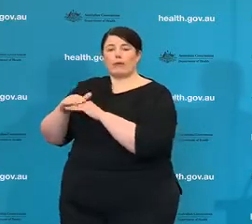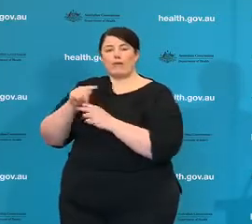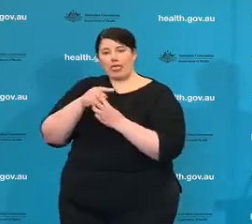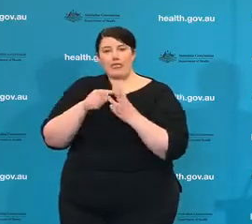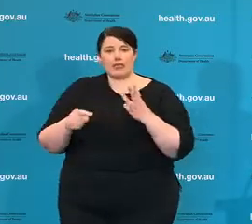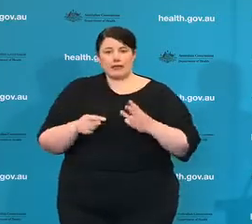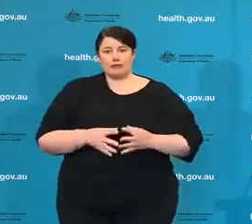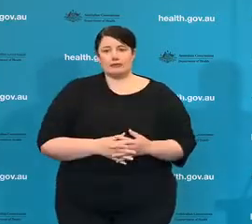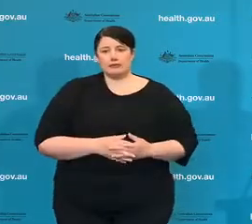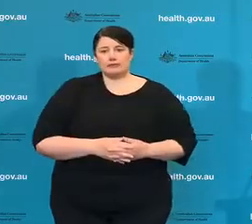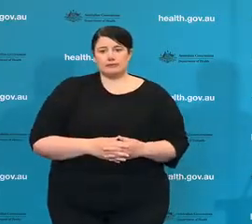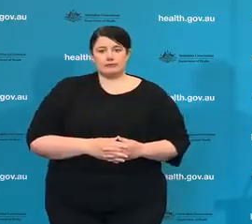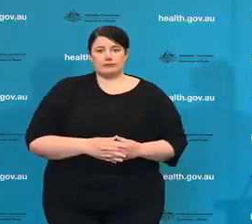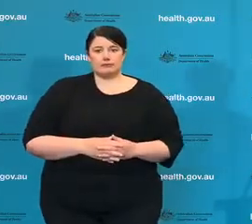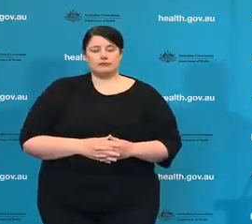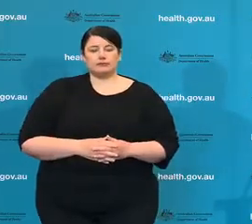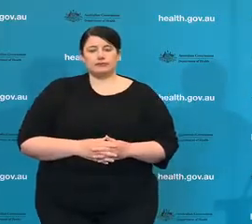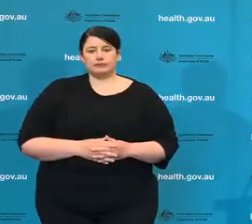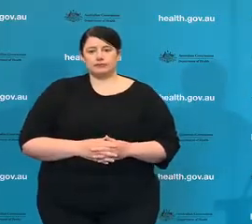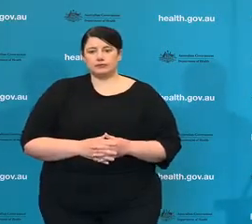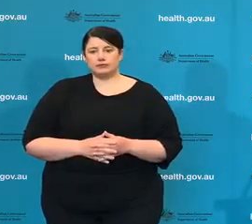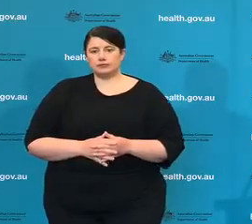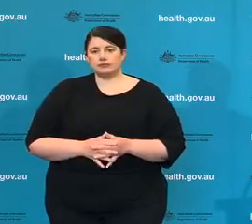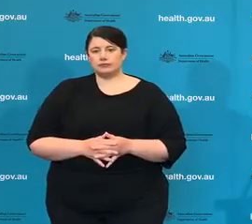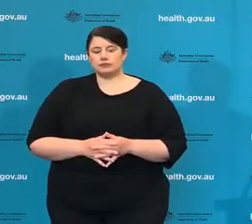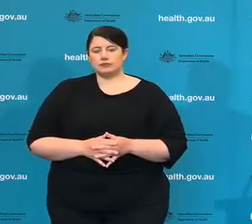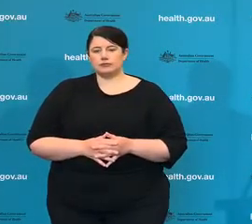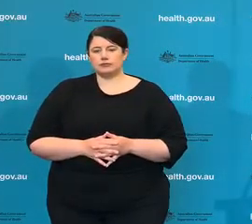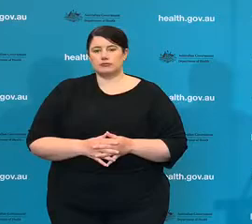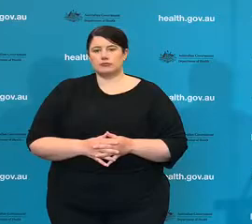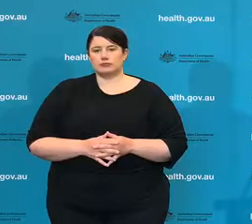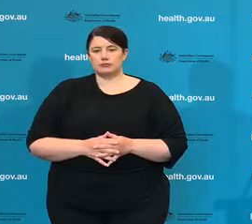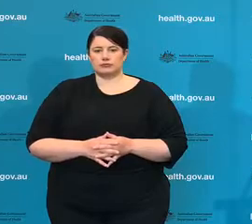that. And so I think